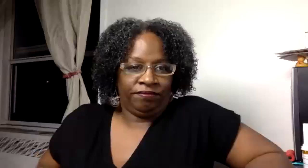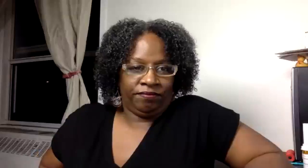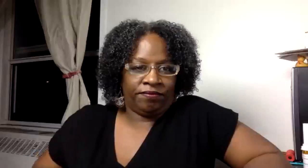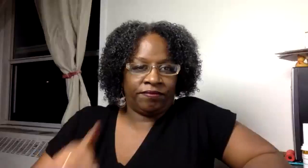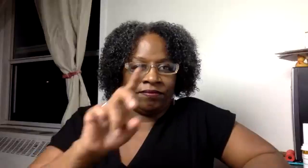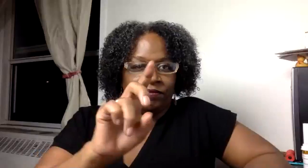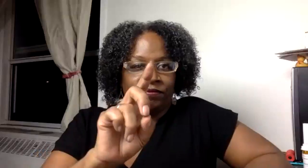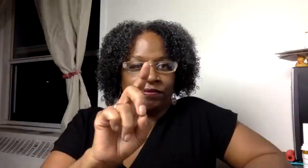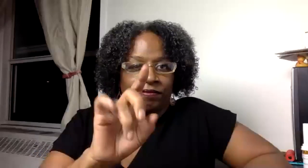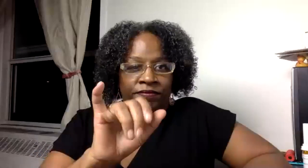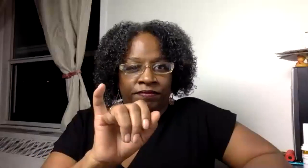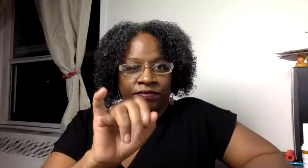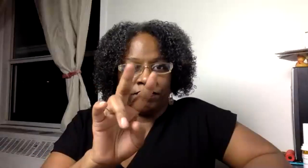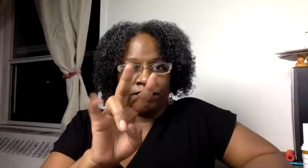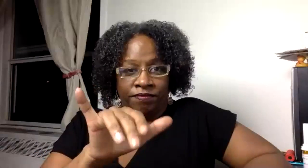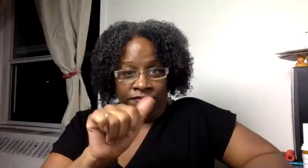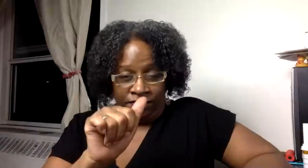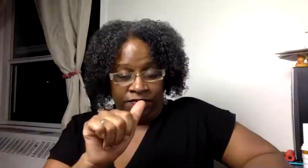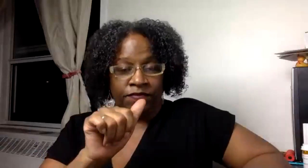So now I'm going back to asking Divya a question.